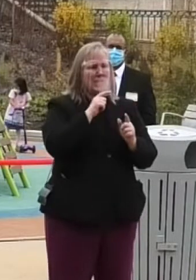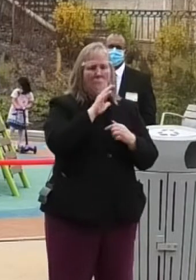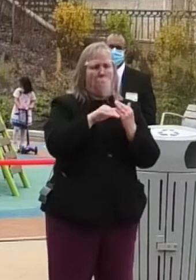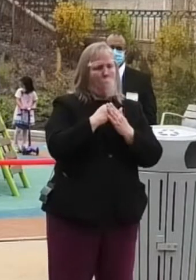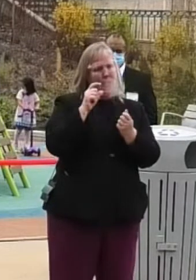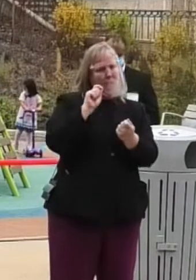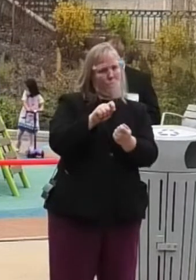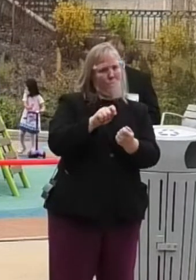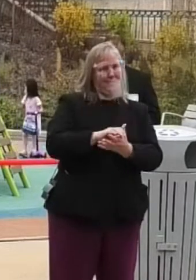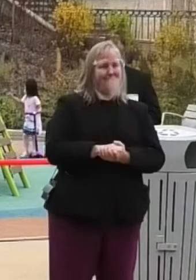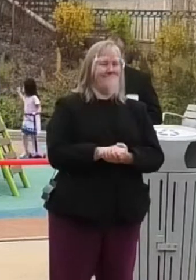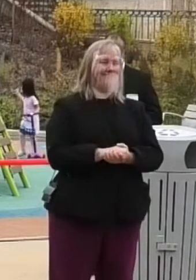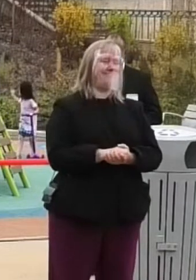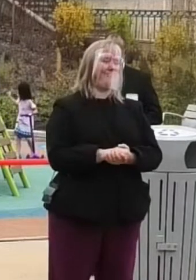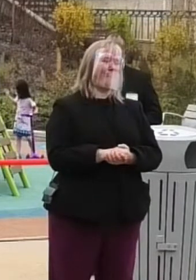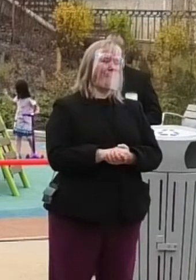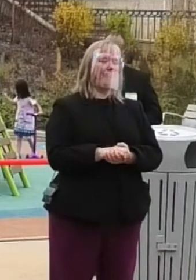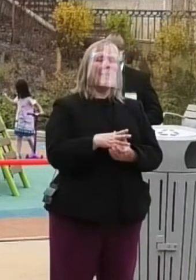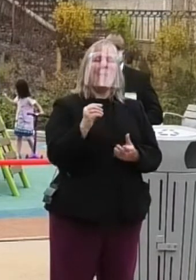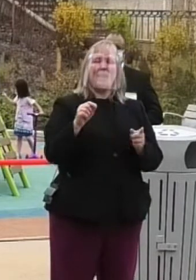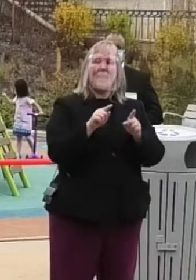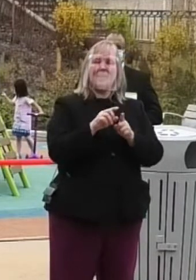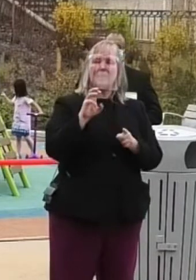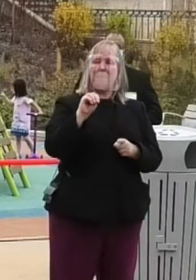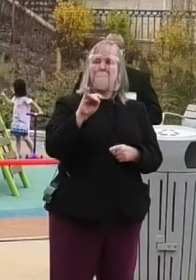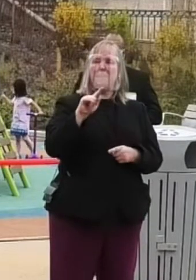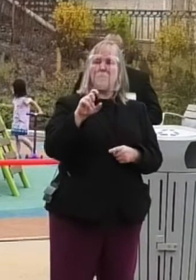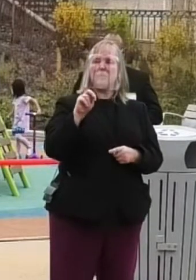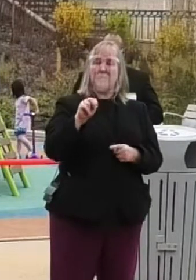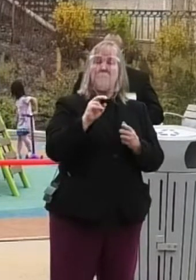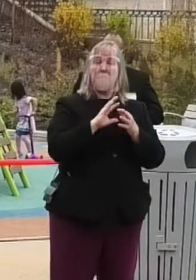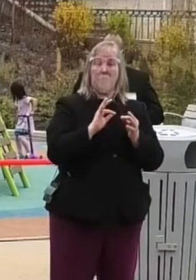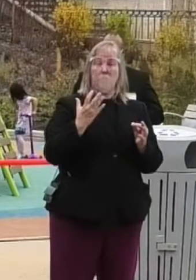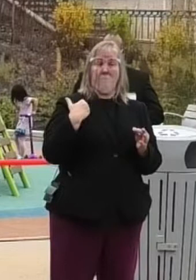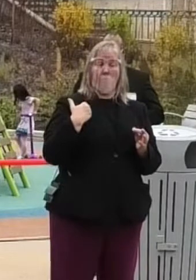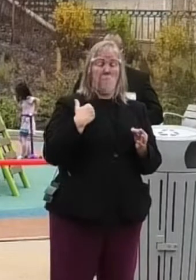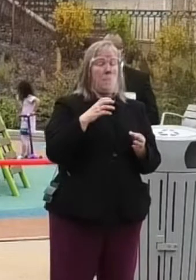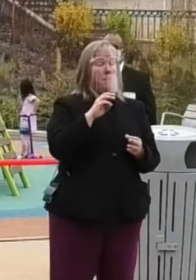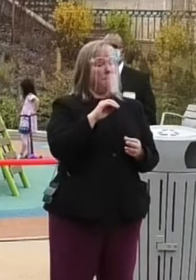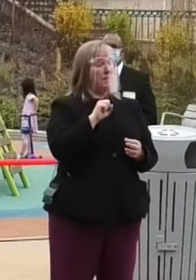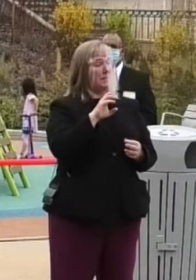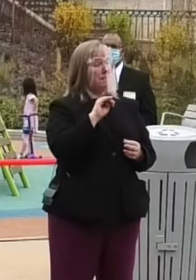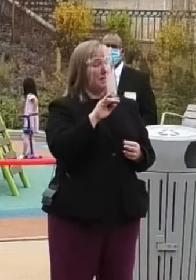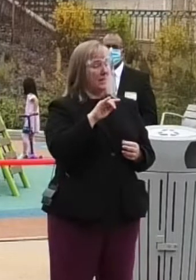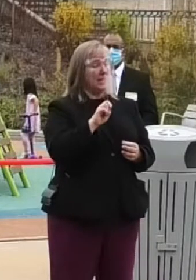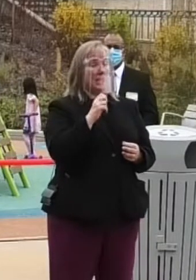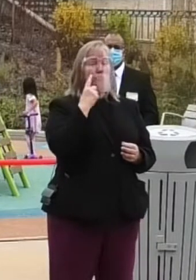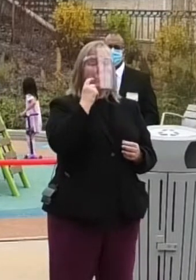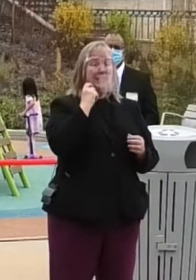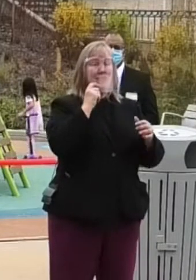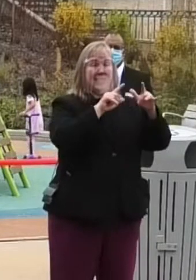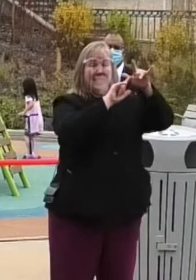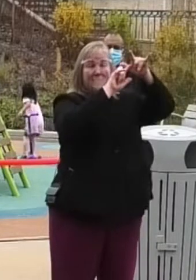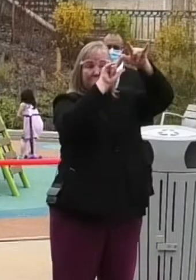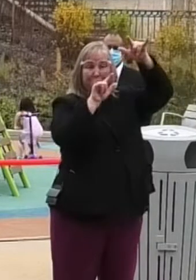accurate. And as Milton mentioned, Miss Millie went skydiving recently.